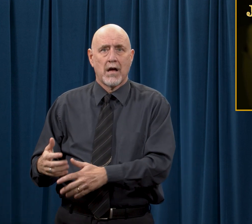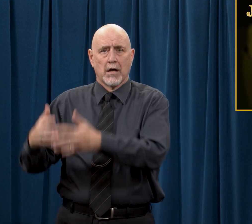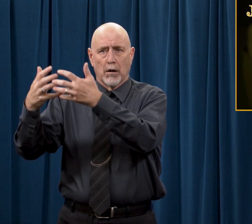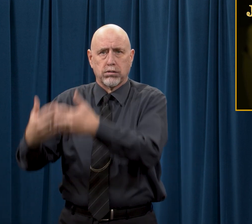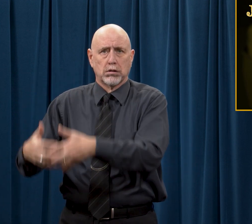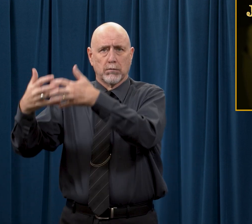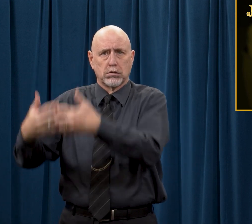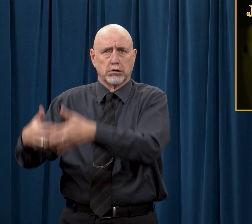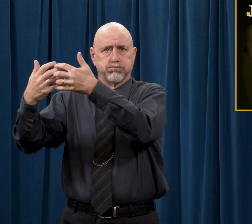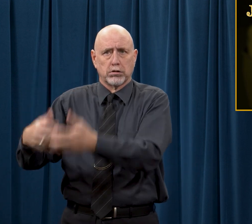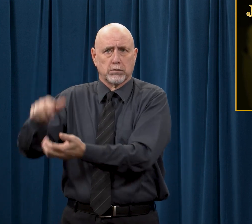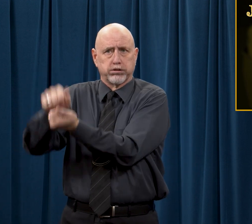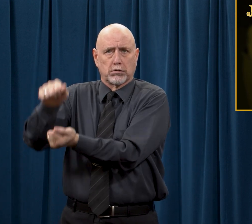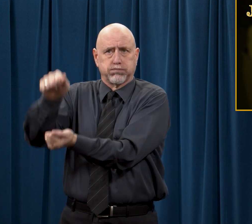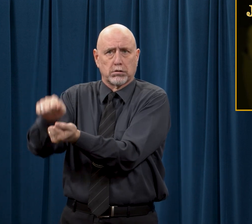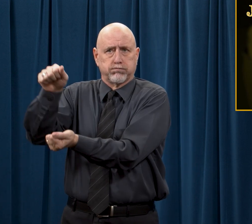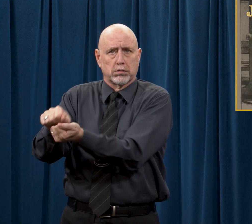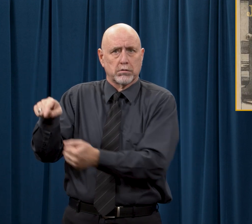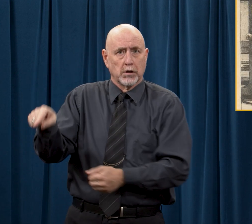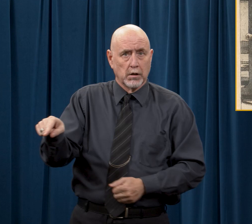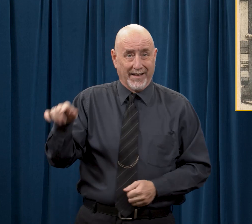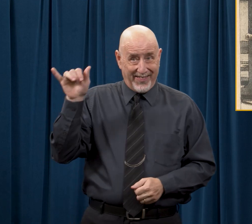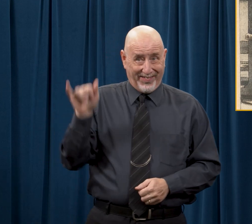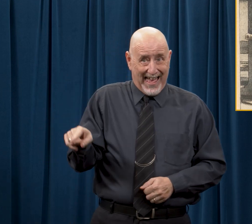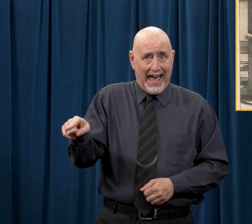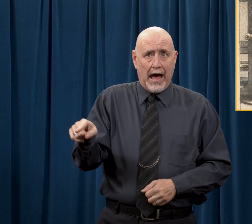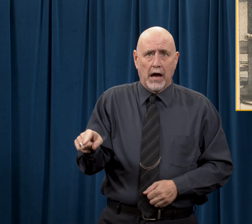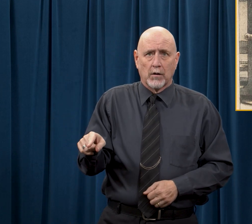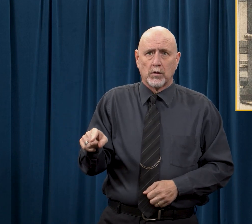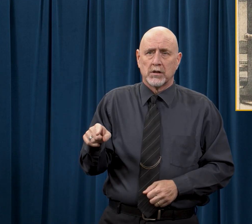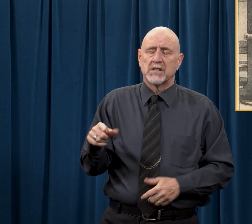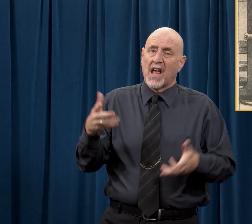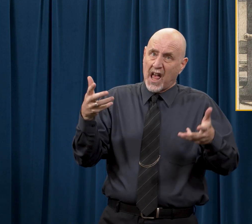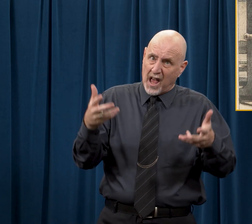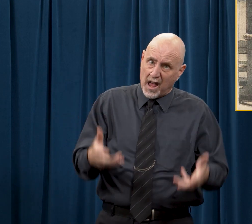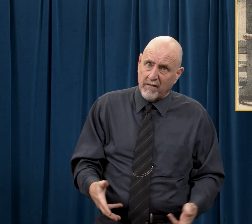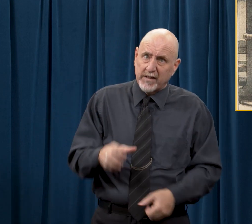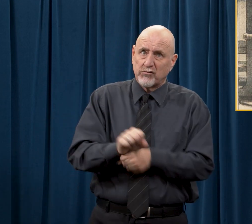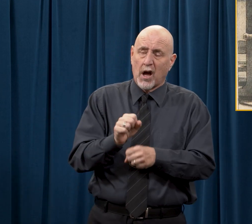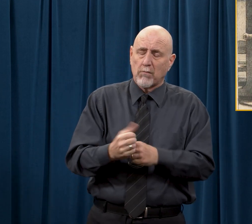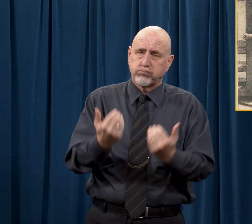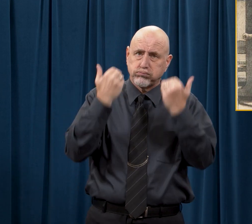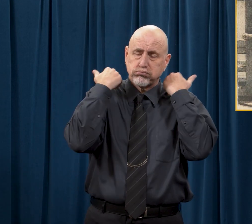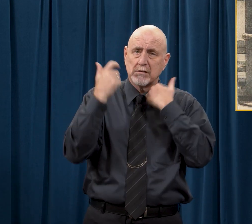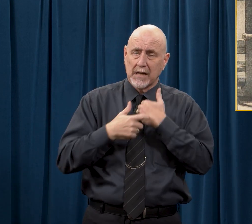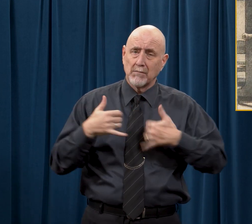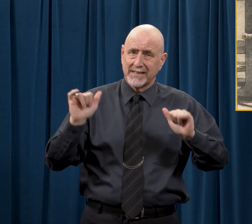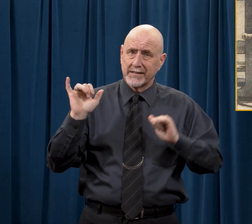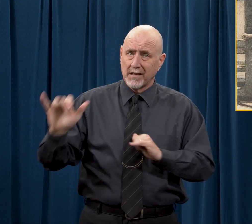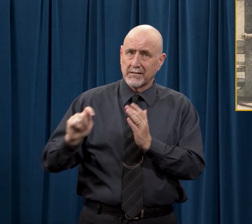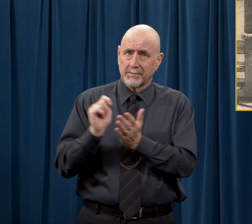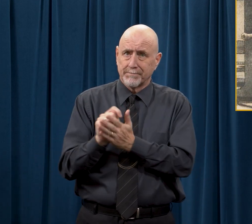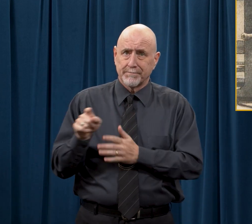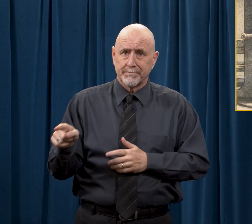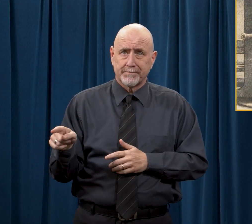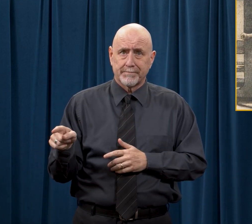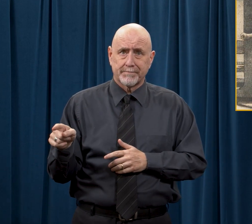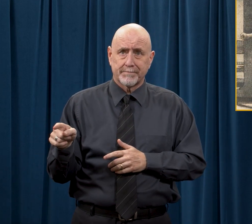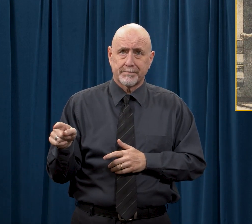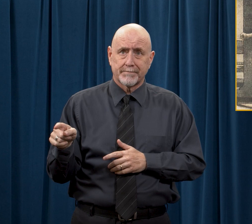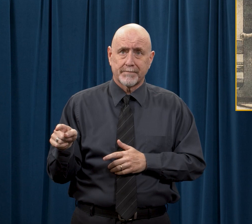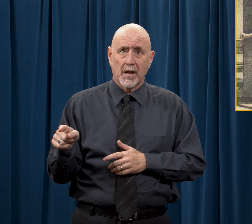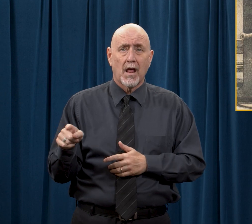could be mass-produced. Even this was a very cumbersome and time-consuming